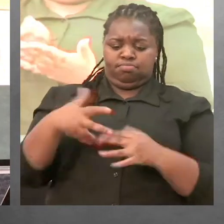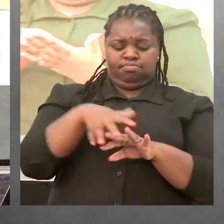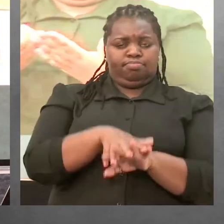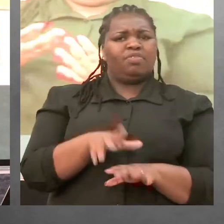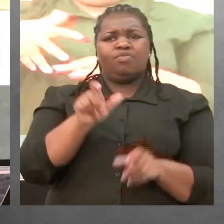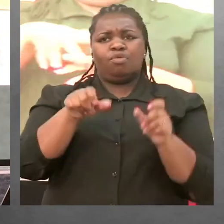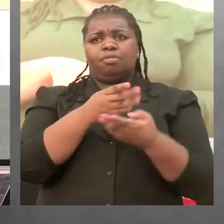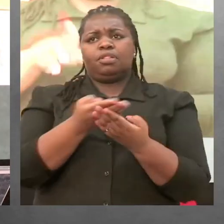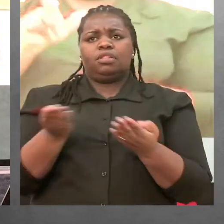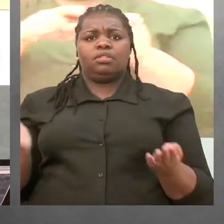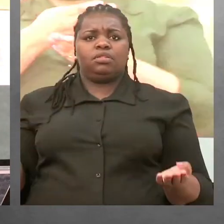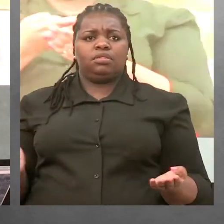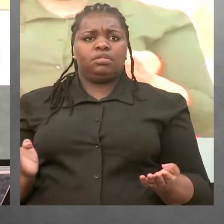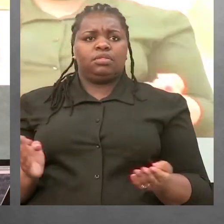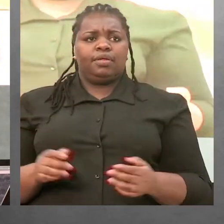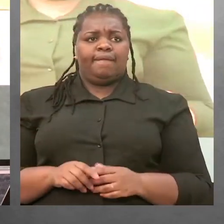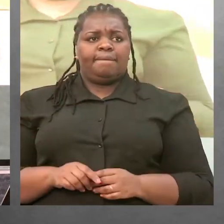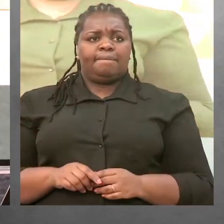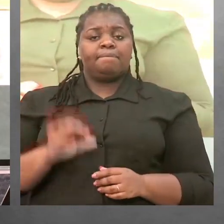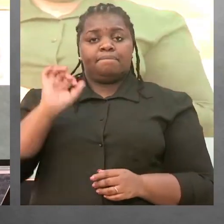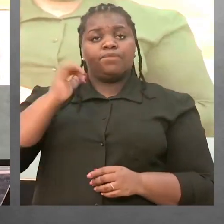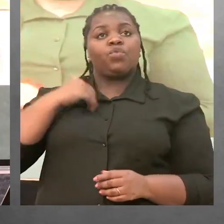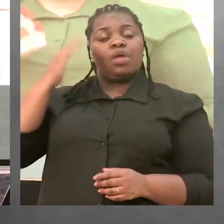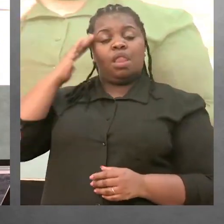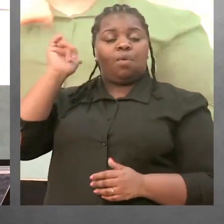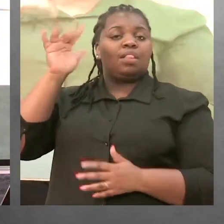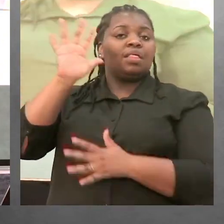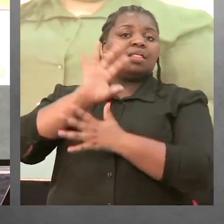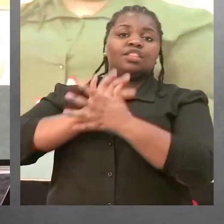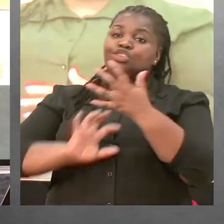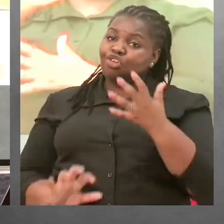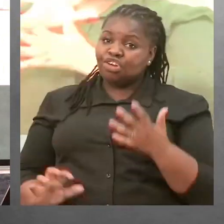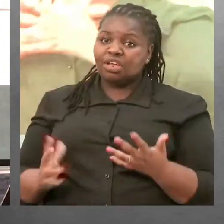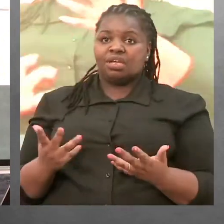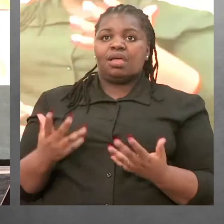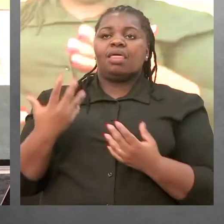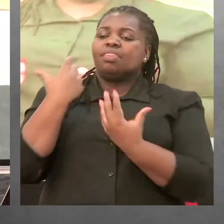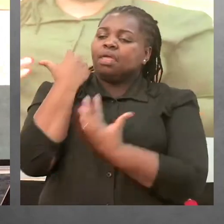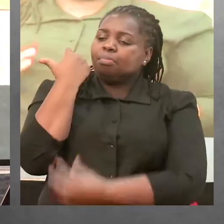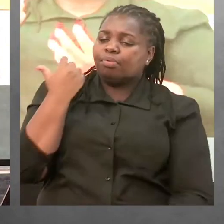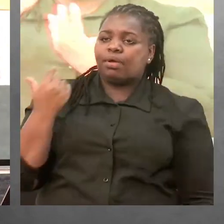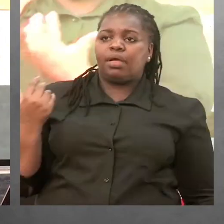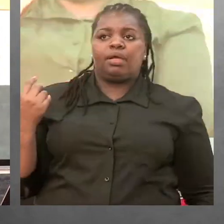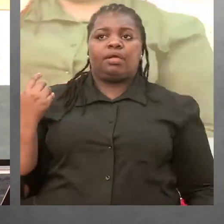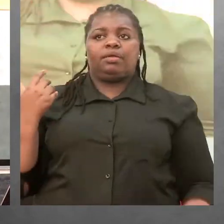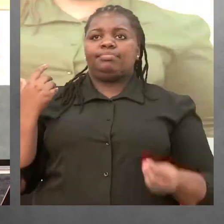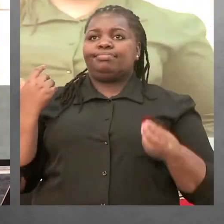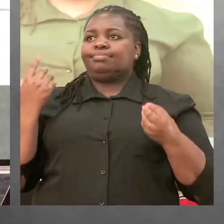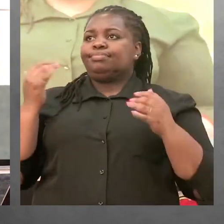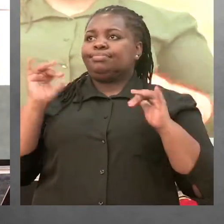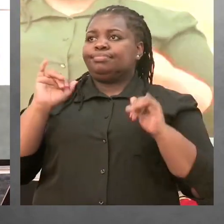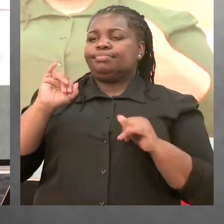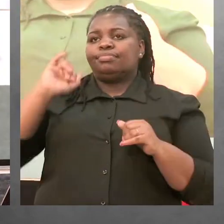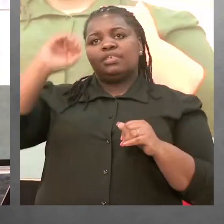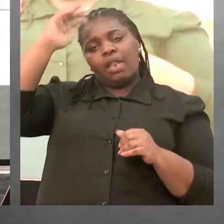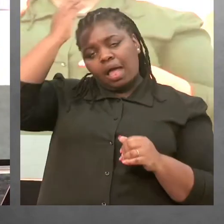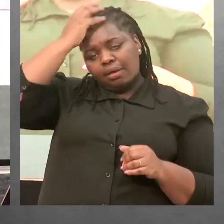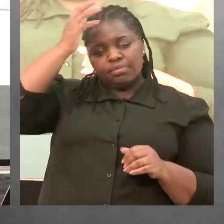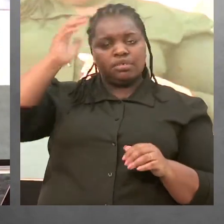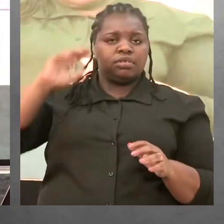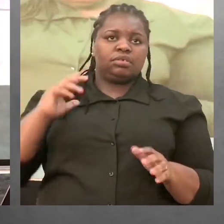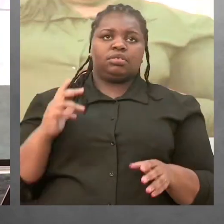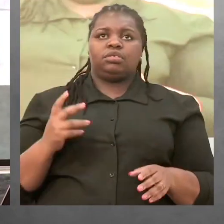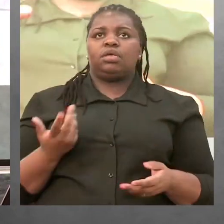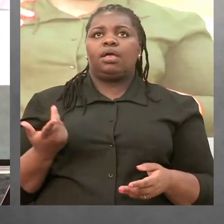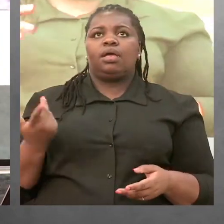people? We know the story of the Afrikaner, that they were poor, they lived in slums,